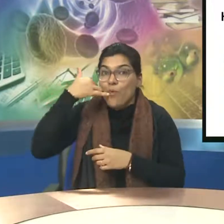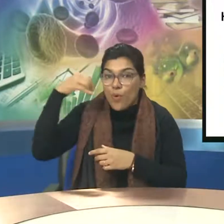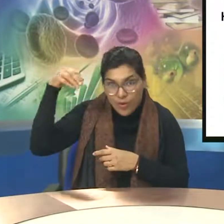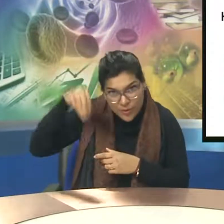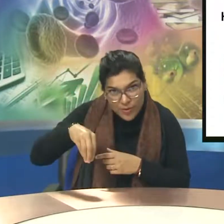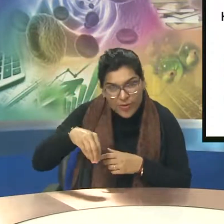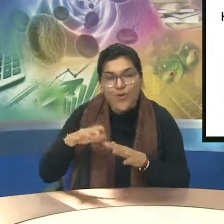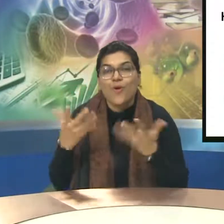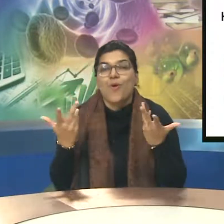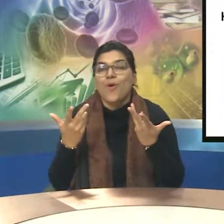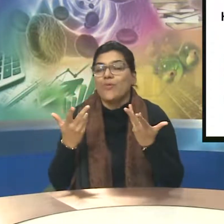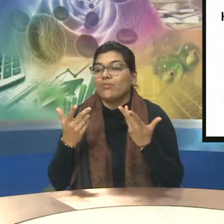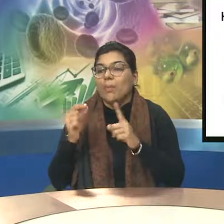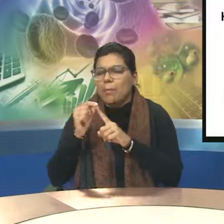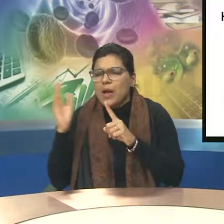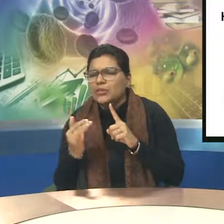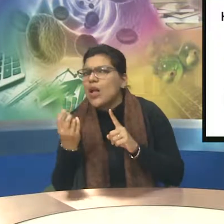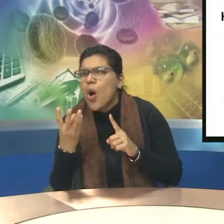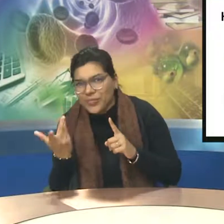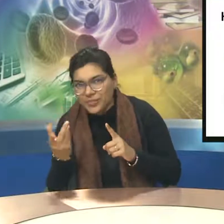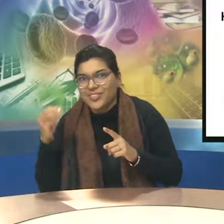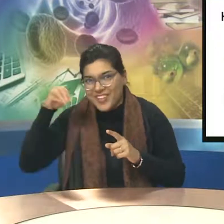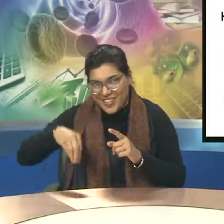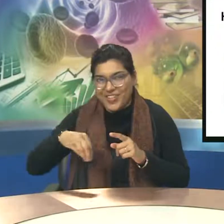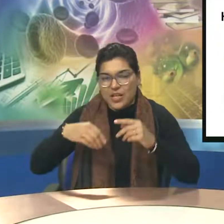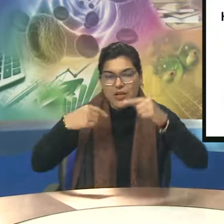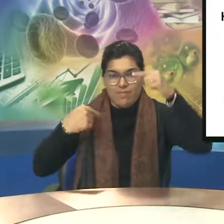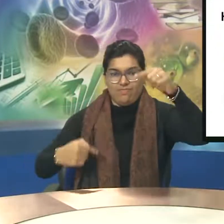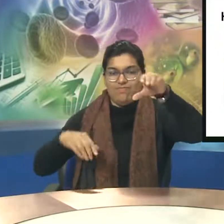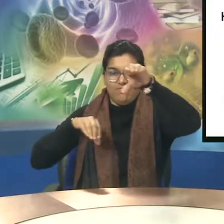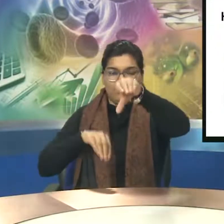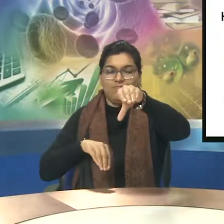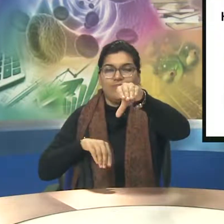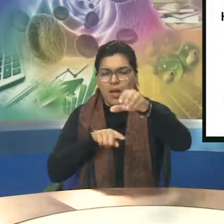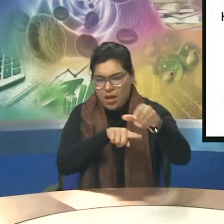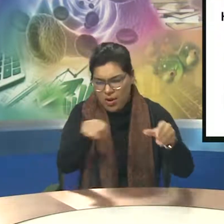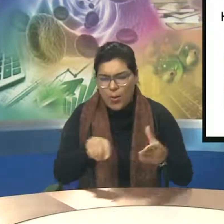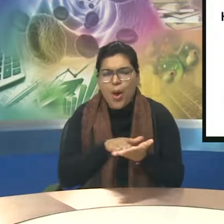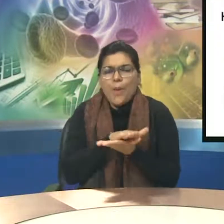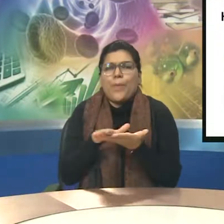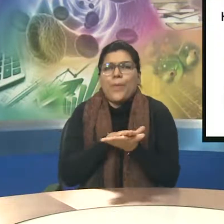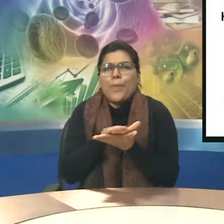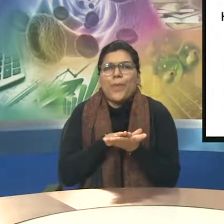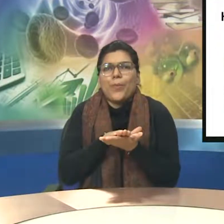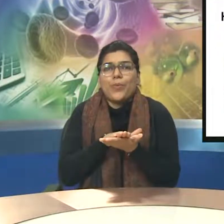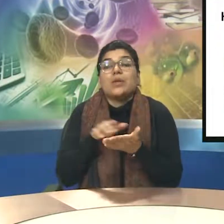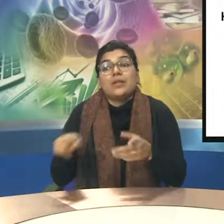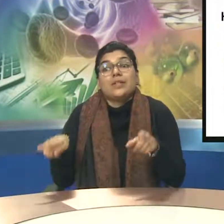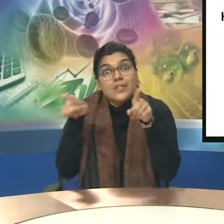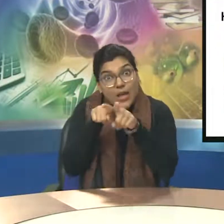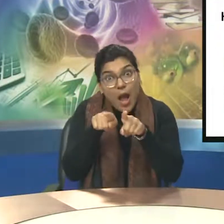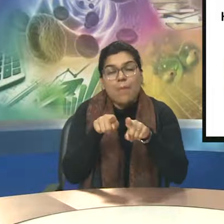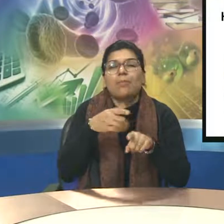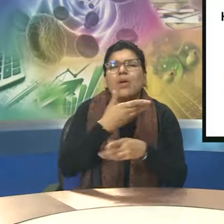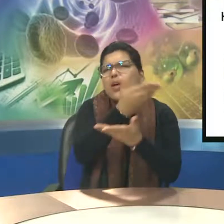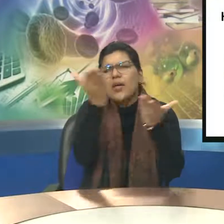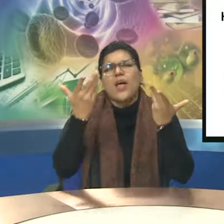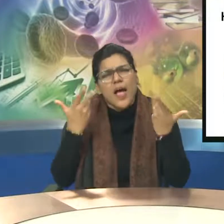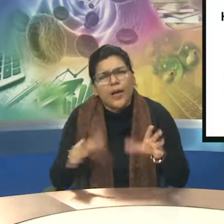been mentioned, your phone number, your age and what sexuality you belongs. And in